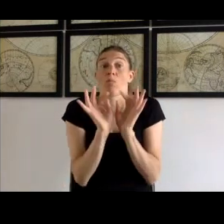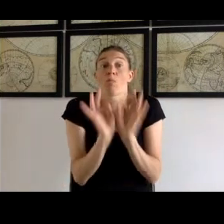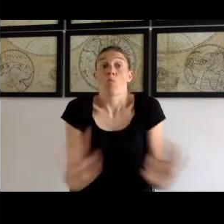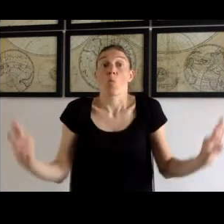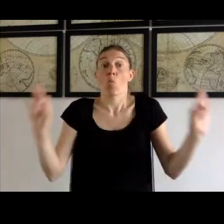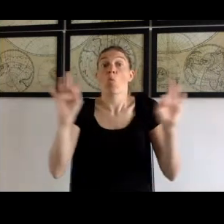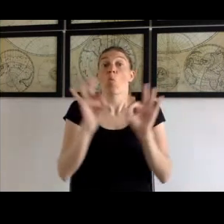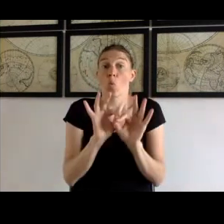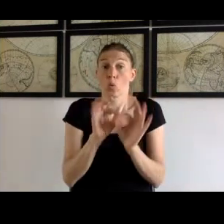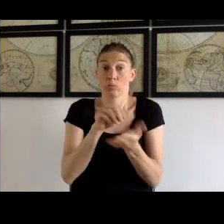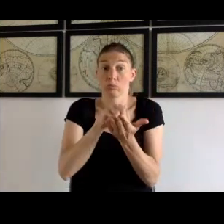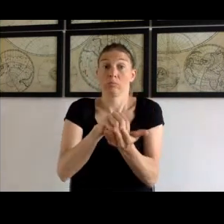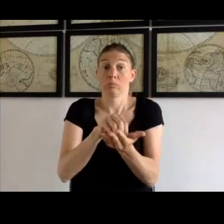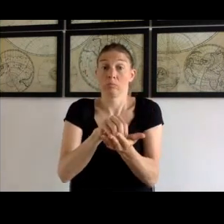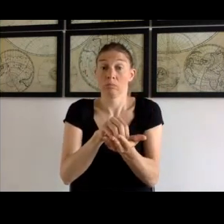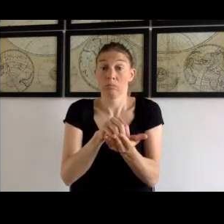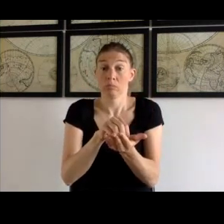for all tissue.